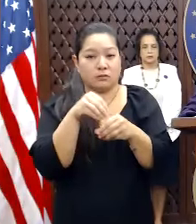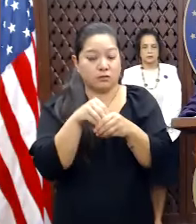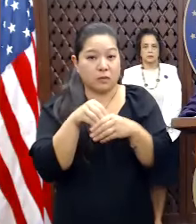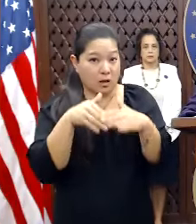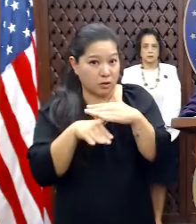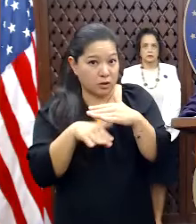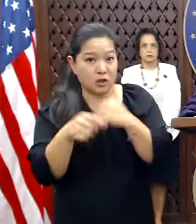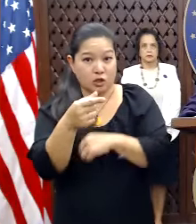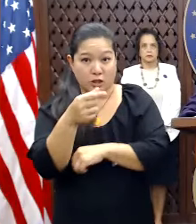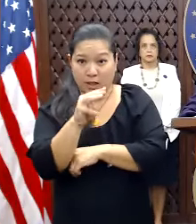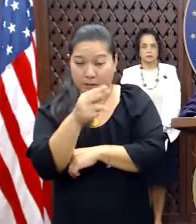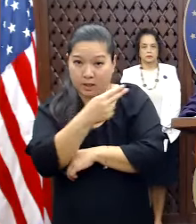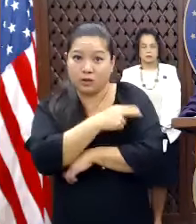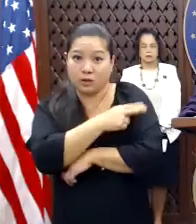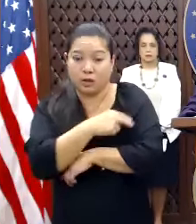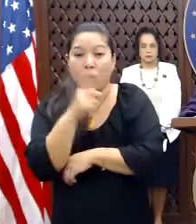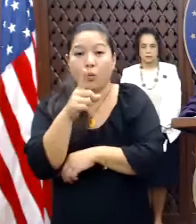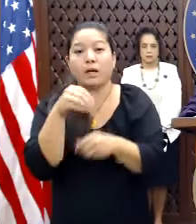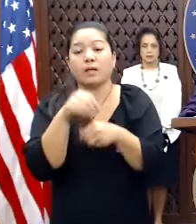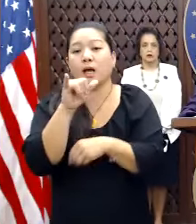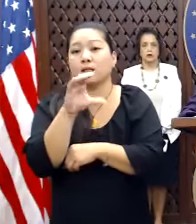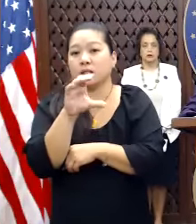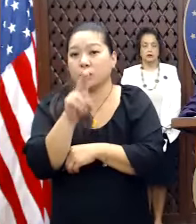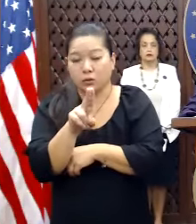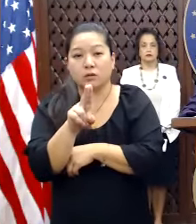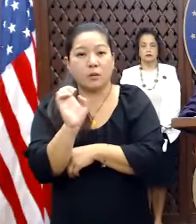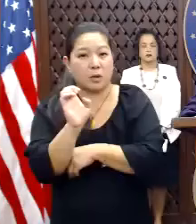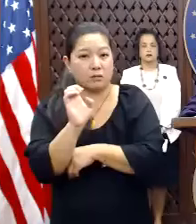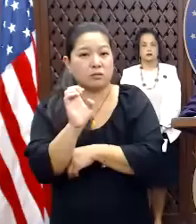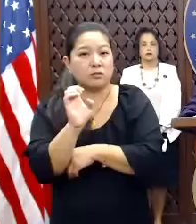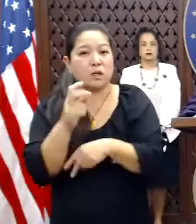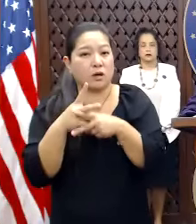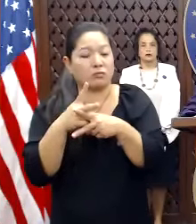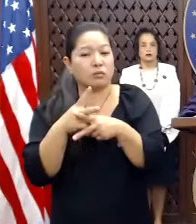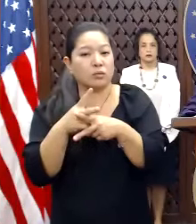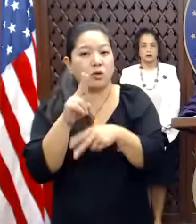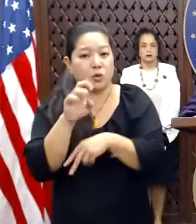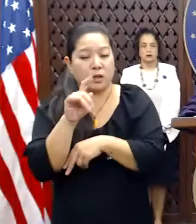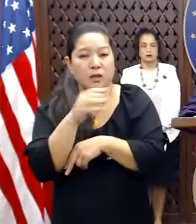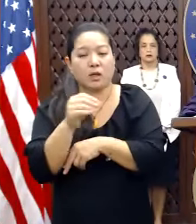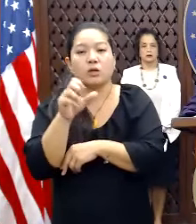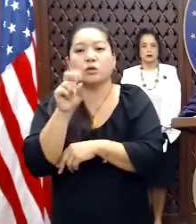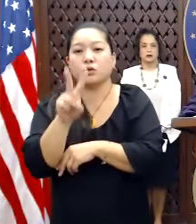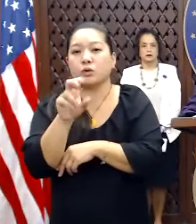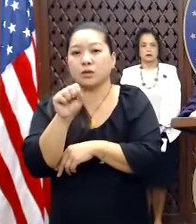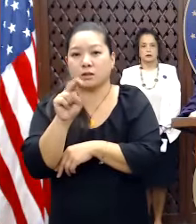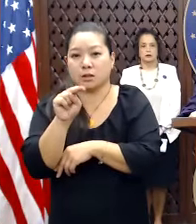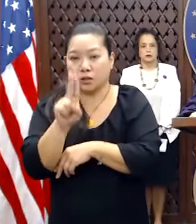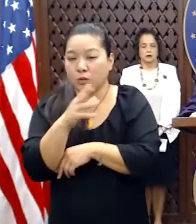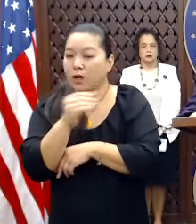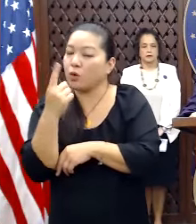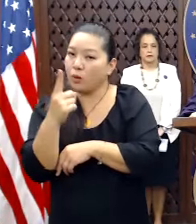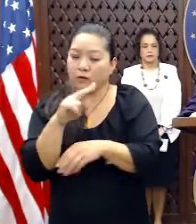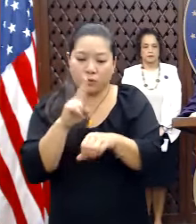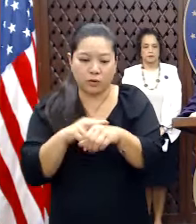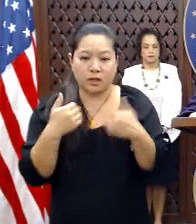GMH, 1 is currently in the ICU, 2 are at the SNU, and 1, of course, has died. The